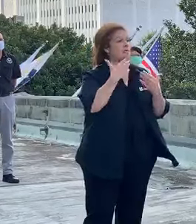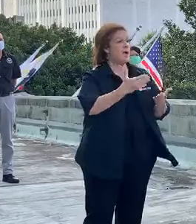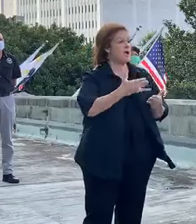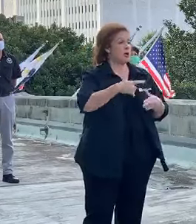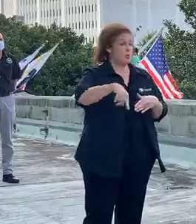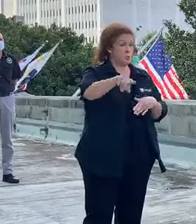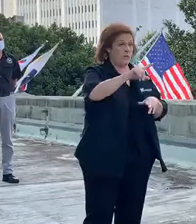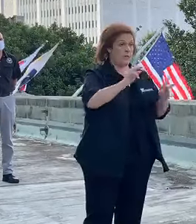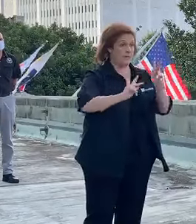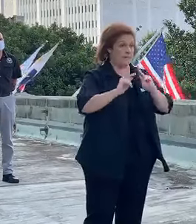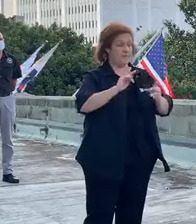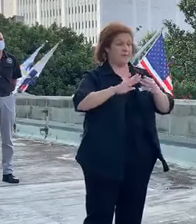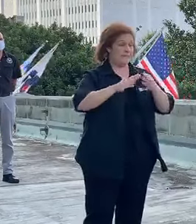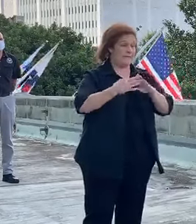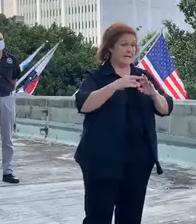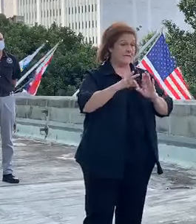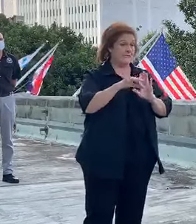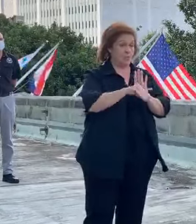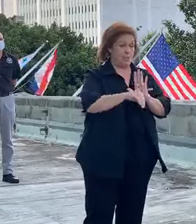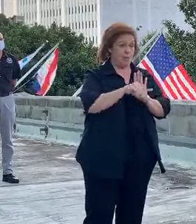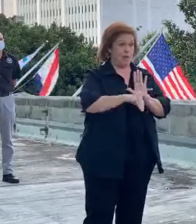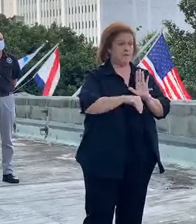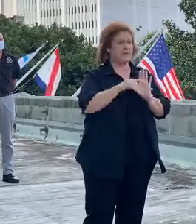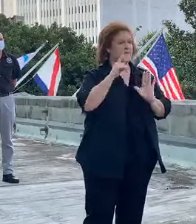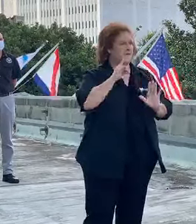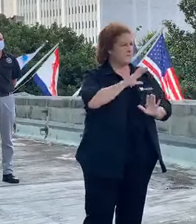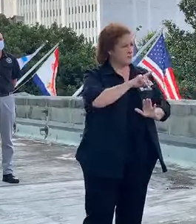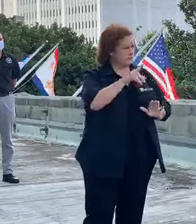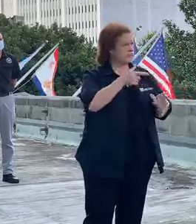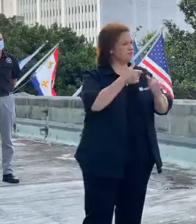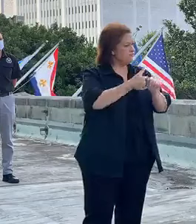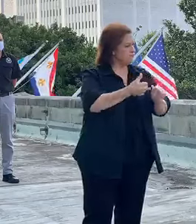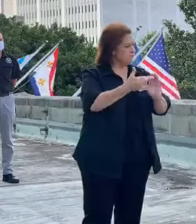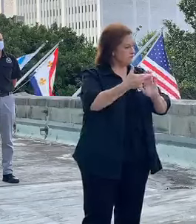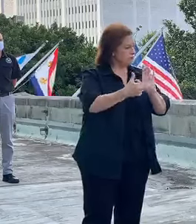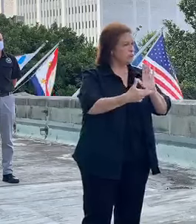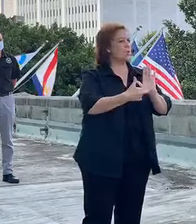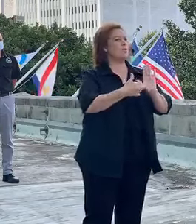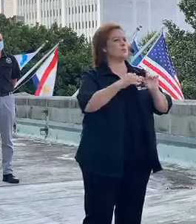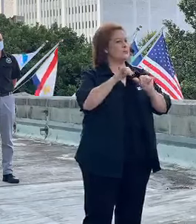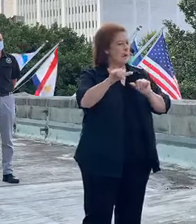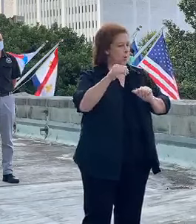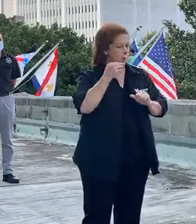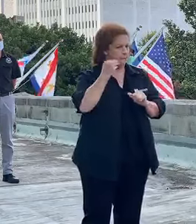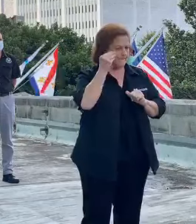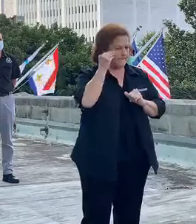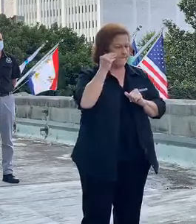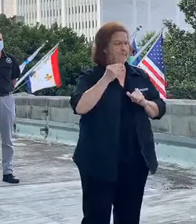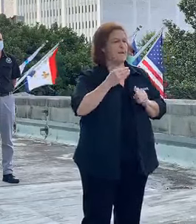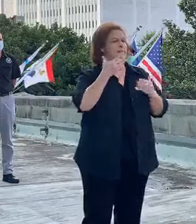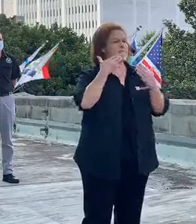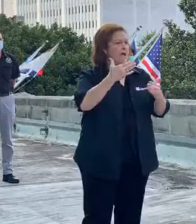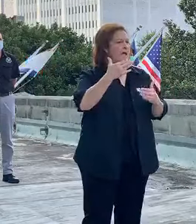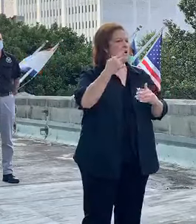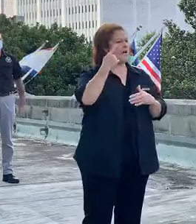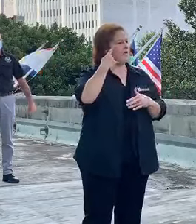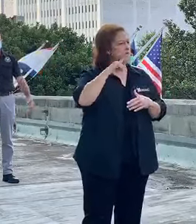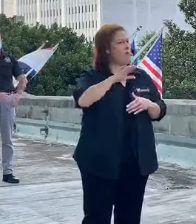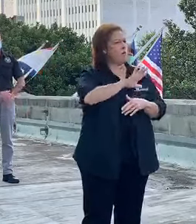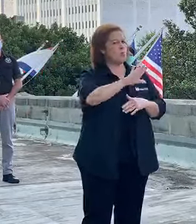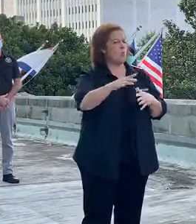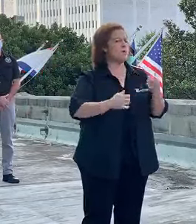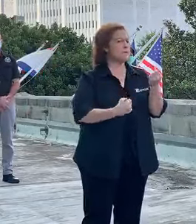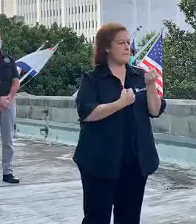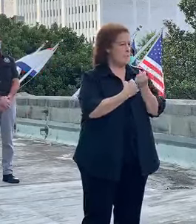the public, the city of New Orleans, for your compliance during this stay-at-home order. And thank you for your outpouring